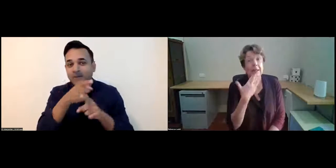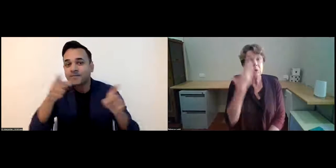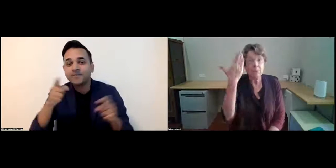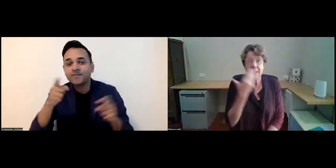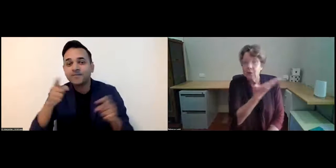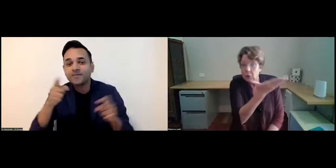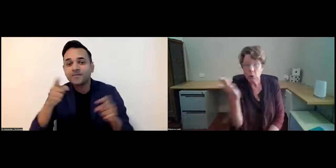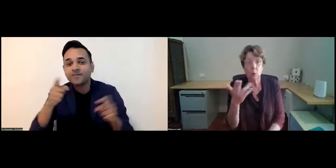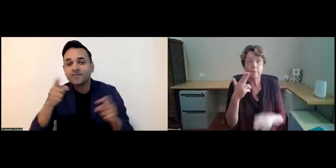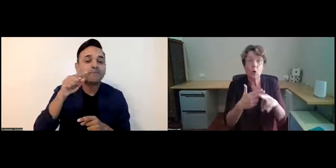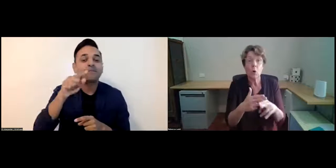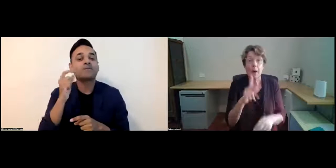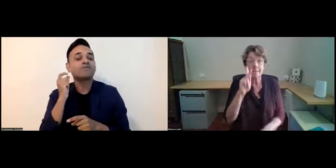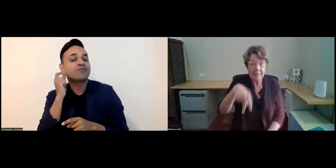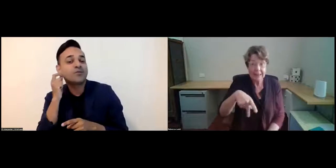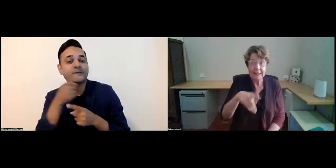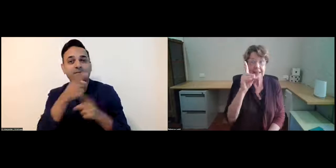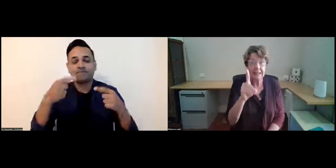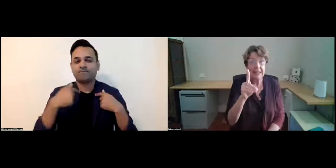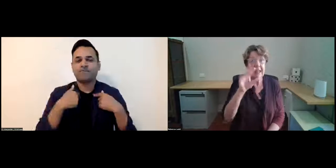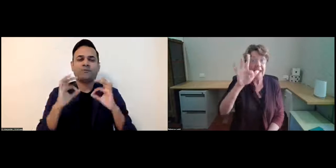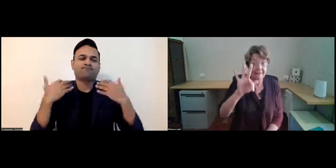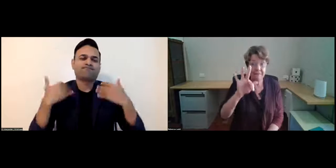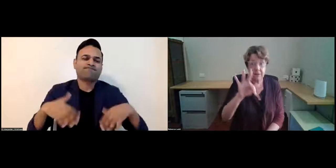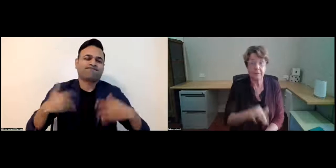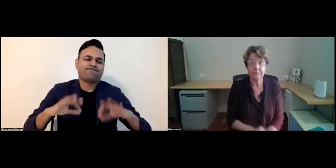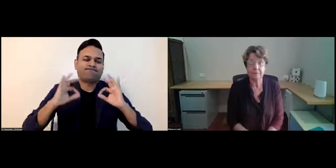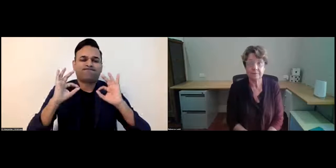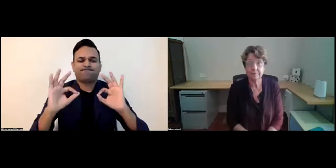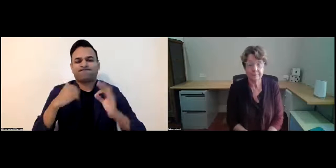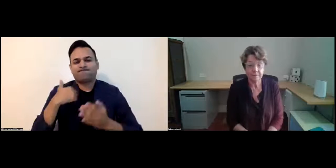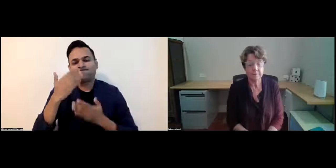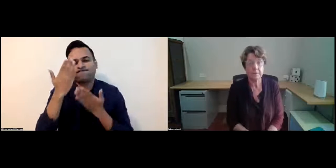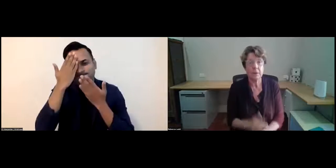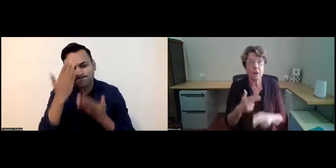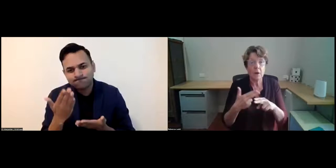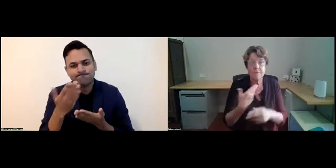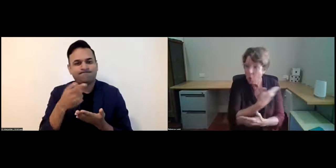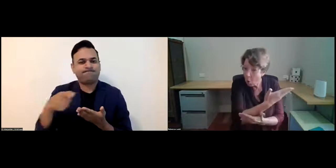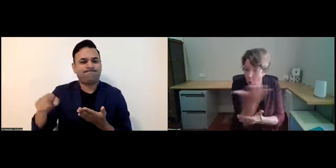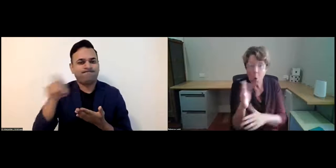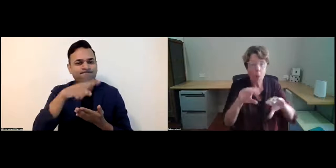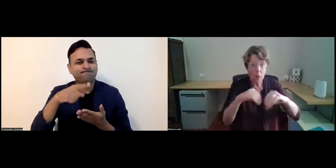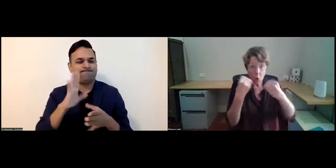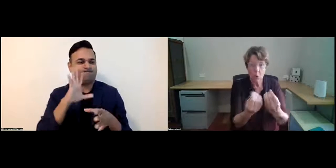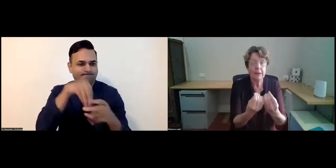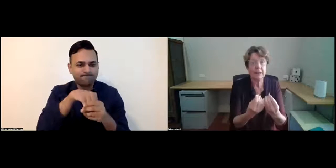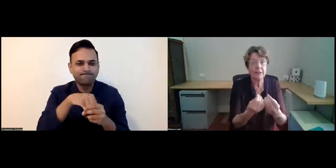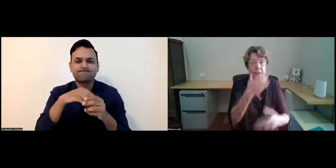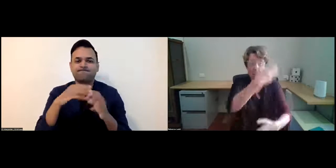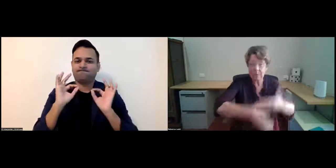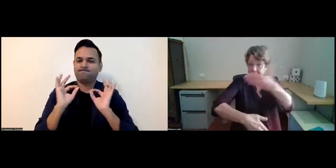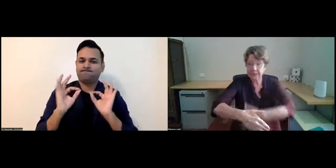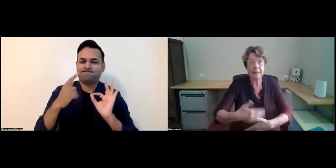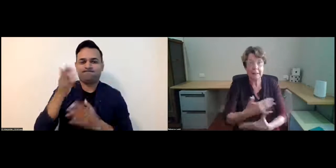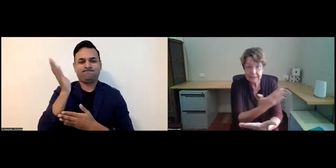Forum, and also in support of all organizations of persons with disabilities who are present with us today.